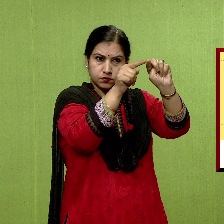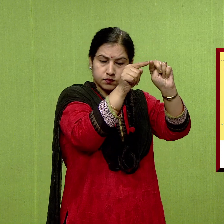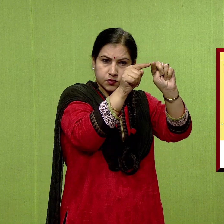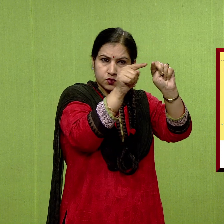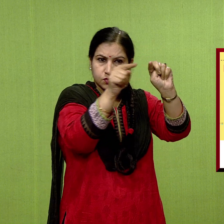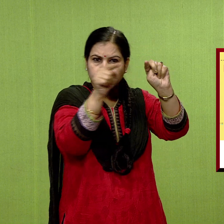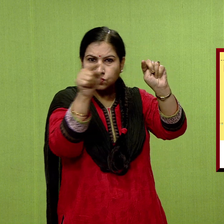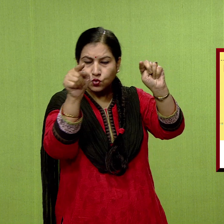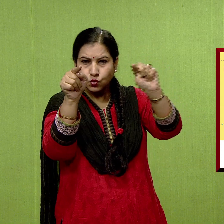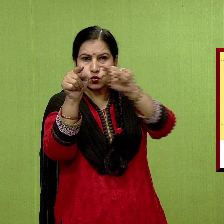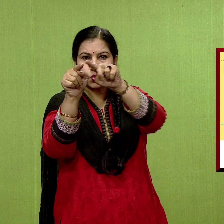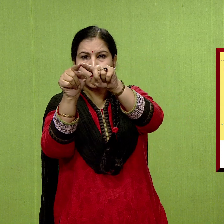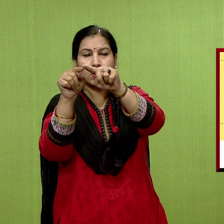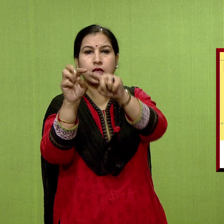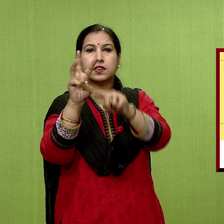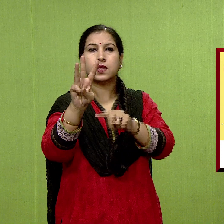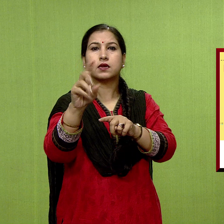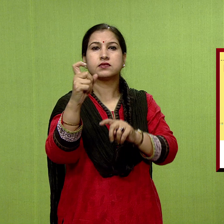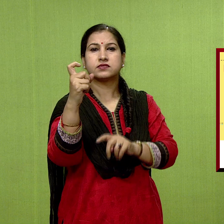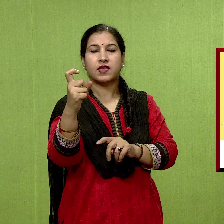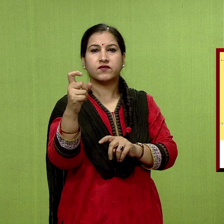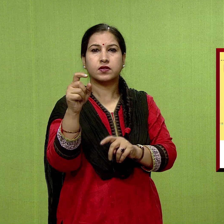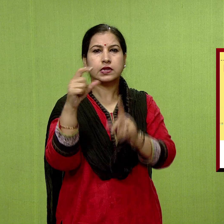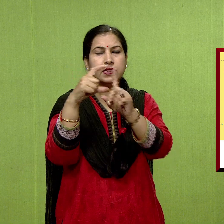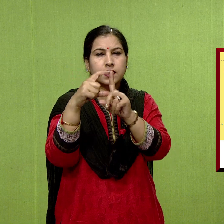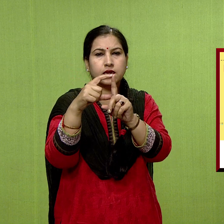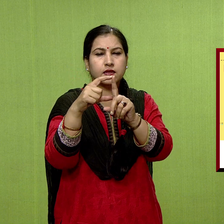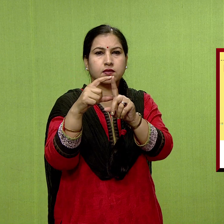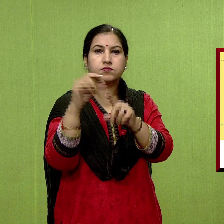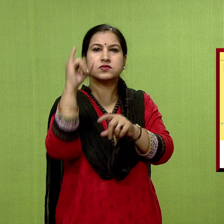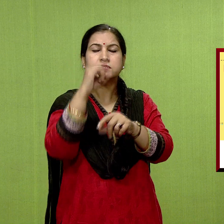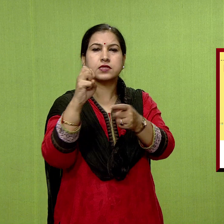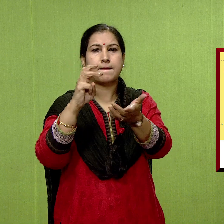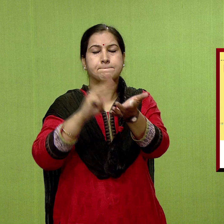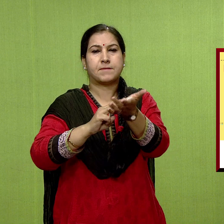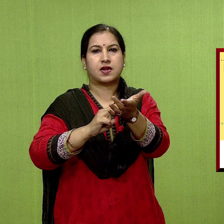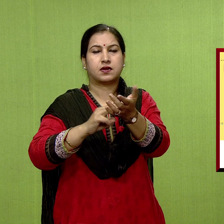to 37 degree 6 minutes north latitudes,